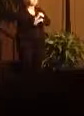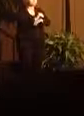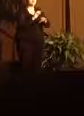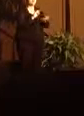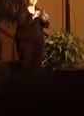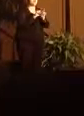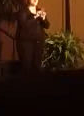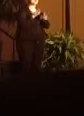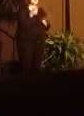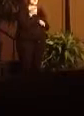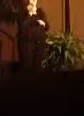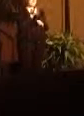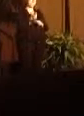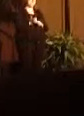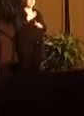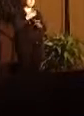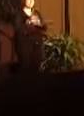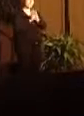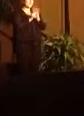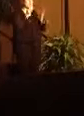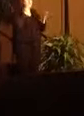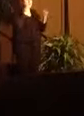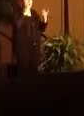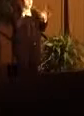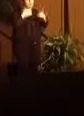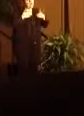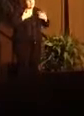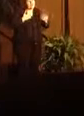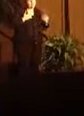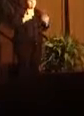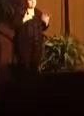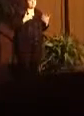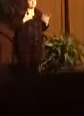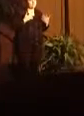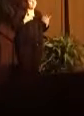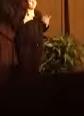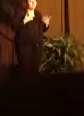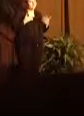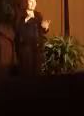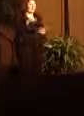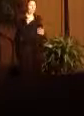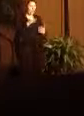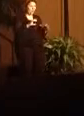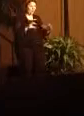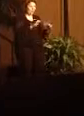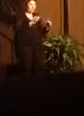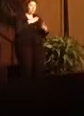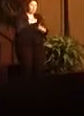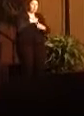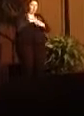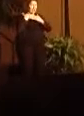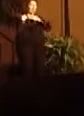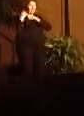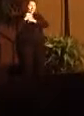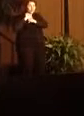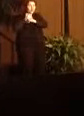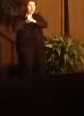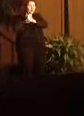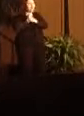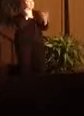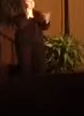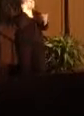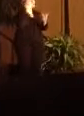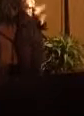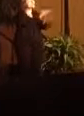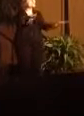my videos, because I know that I'm only able to do what it is that I do because of you all. And so that makes me